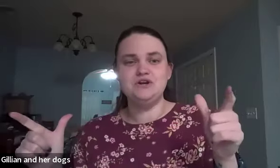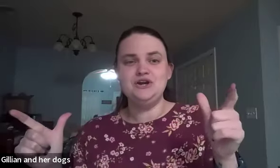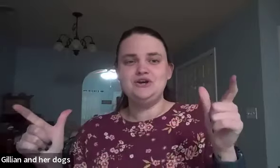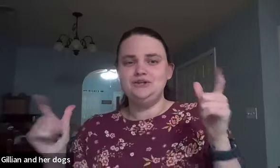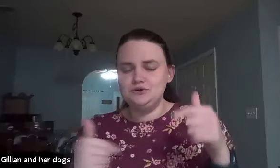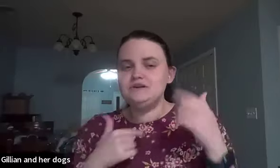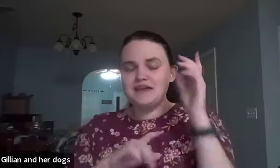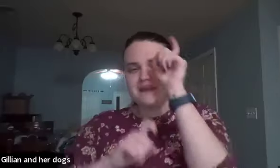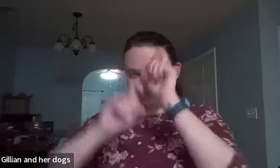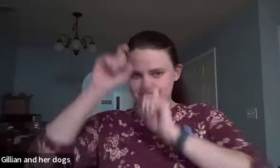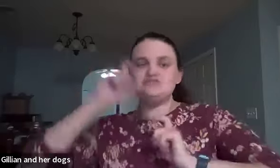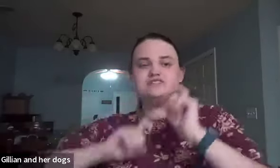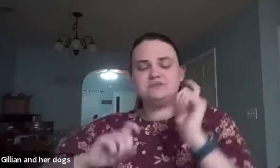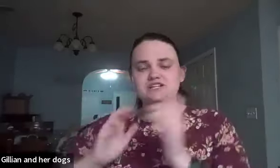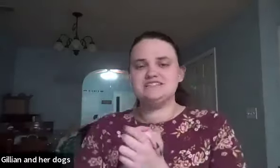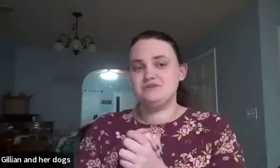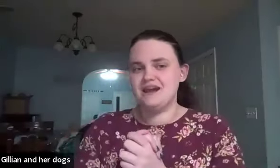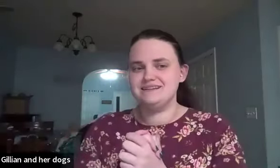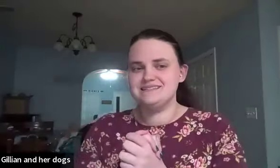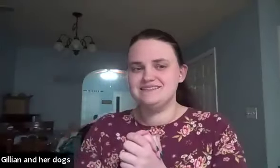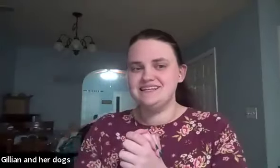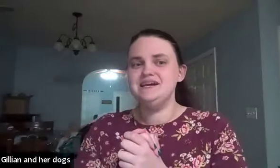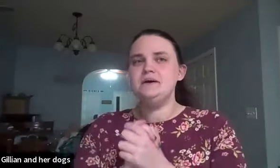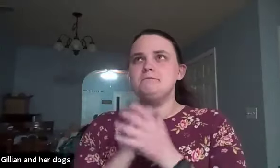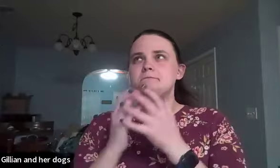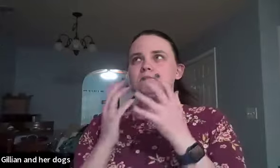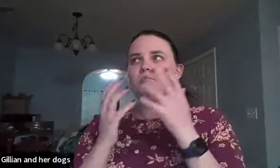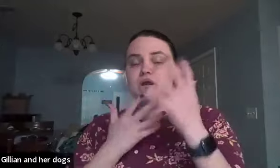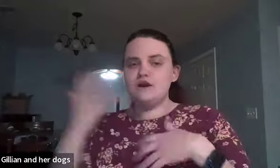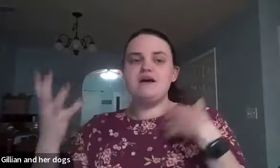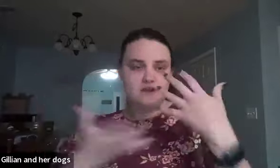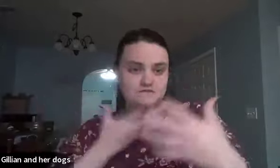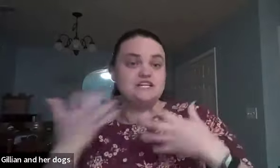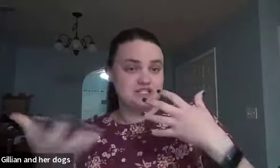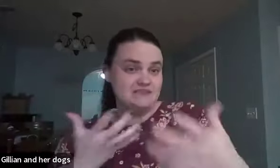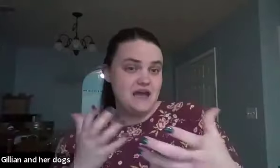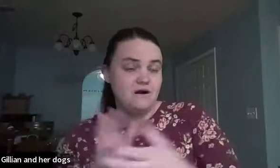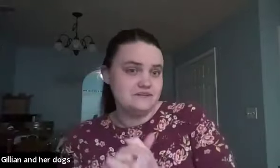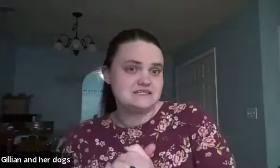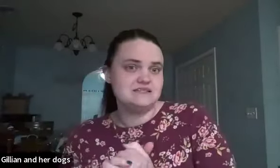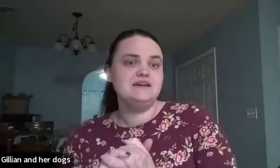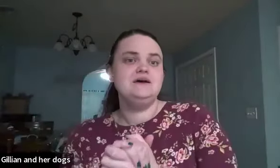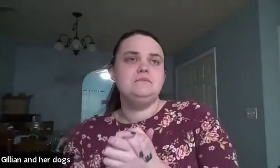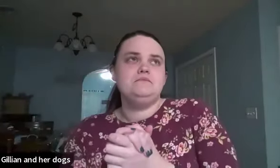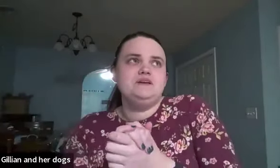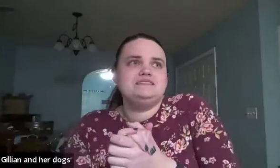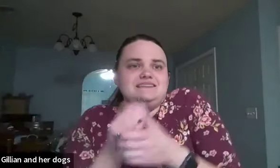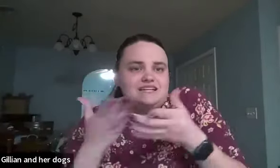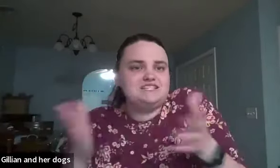where you can make the facial expressions and look kind of silly when you're having conversations like that, obviously, because it lets